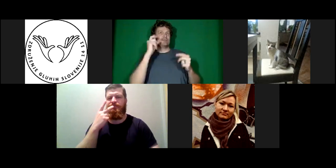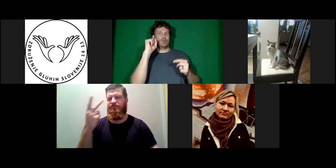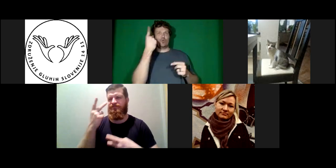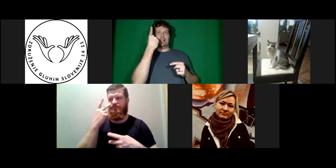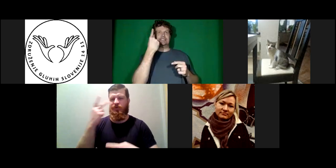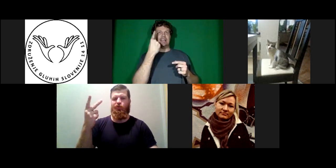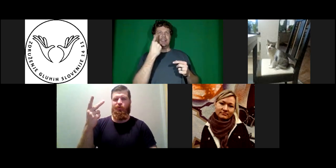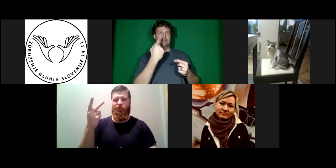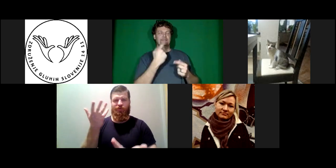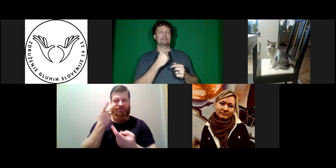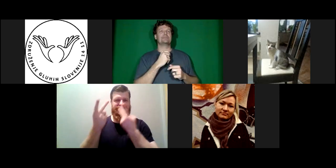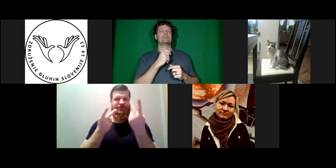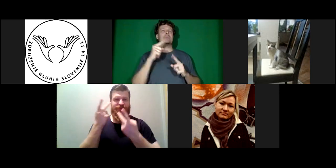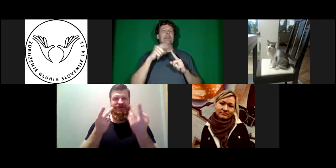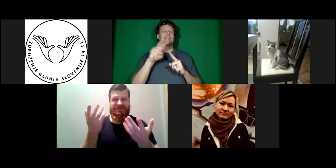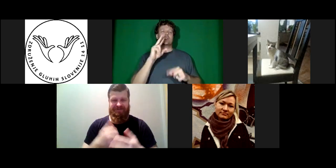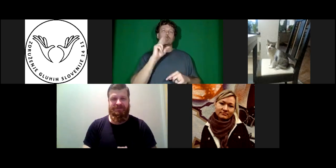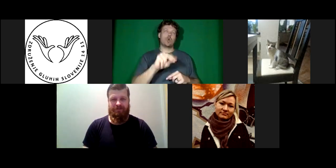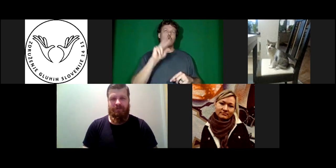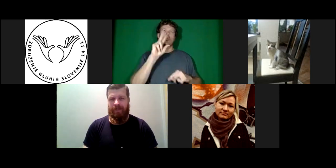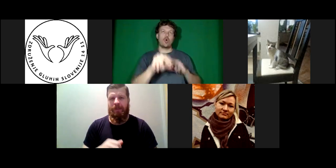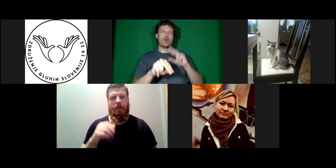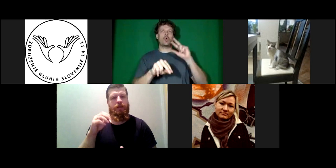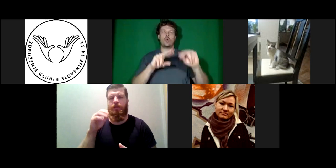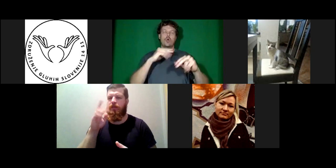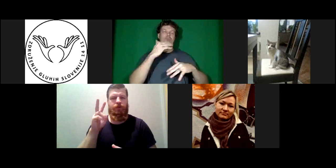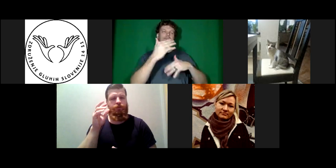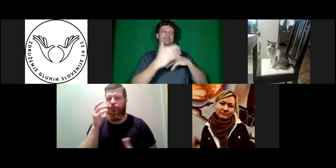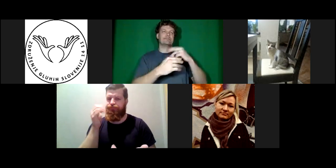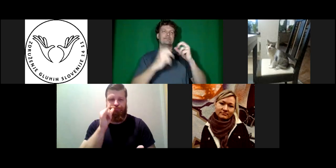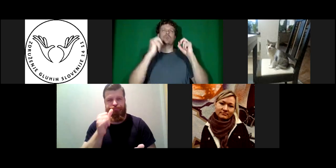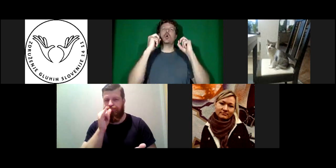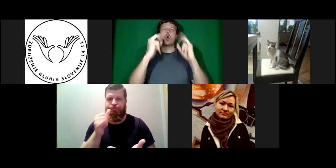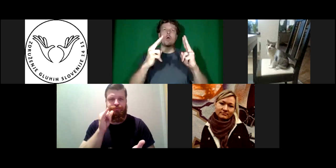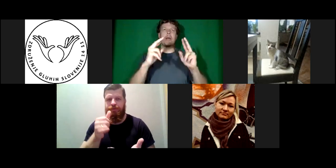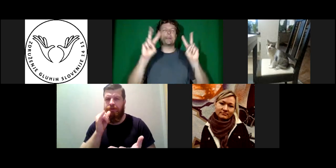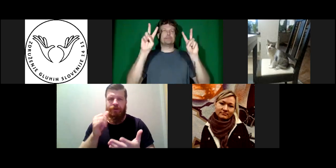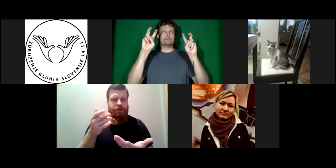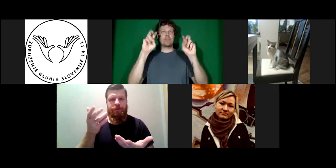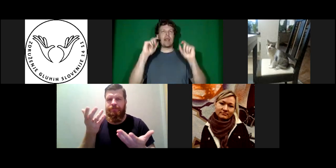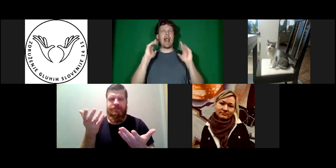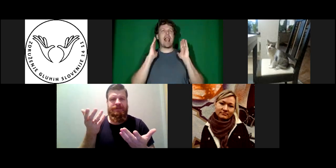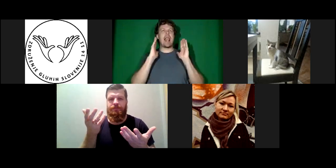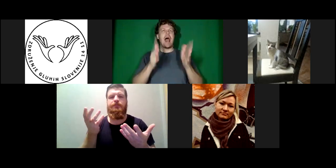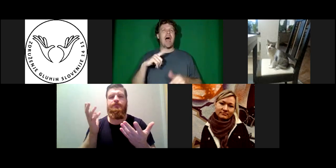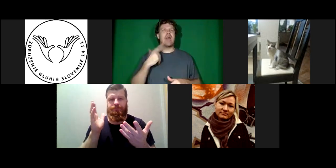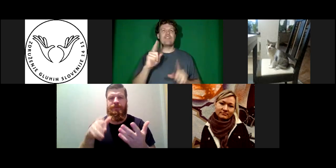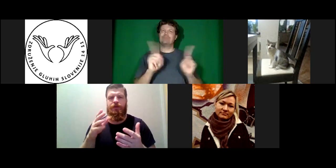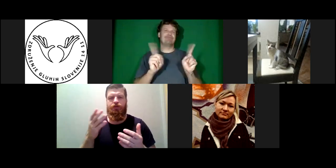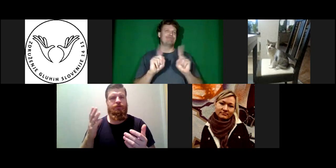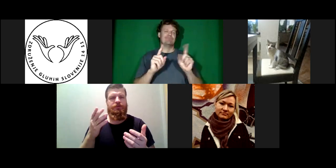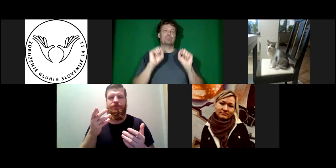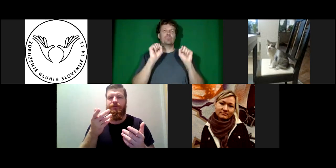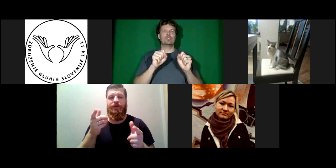deaf interpreter interpreting for the show. At first, they rejected the